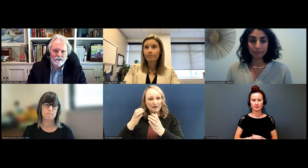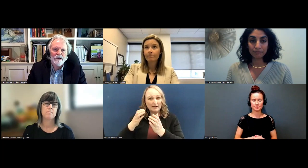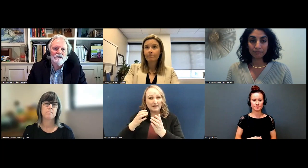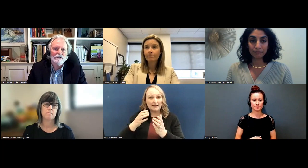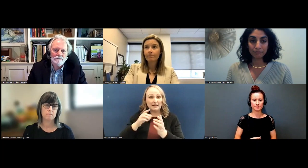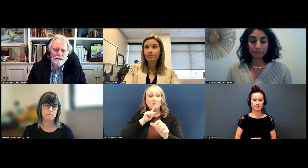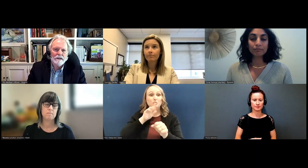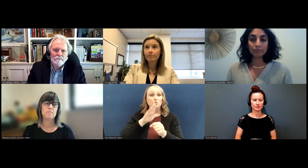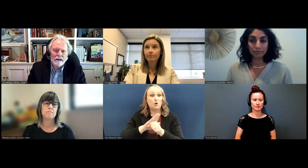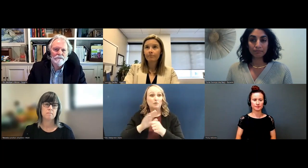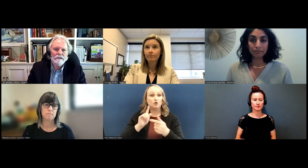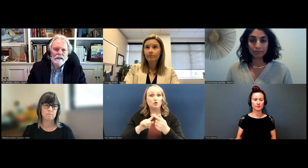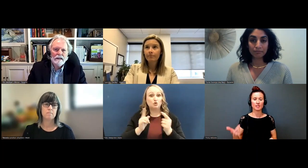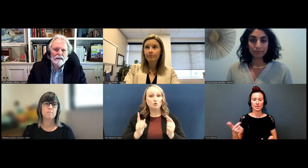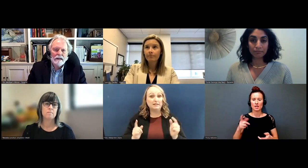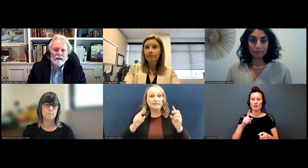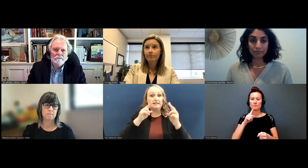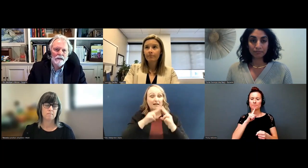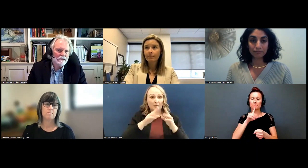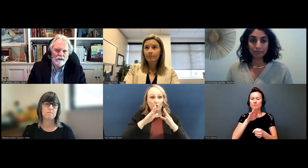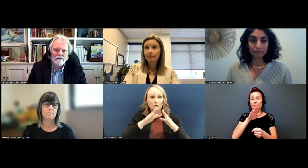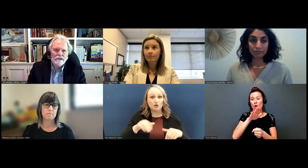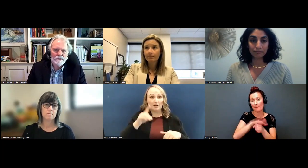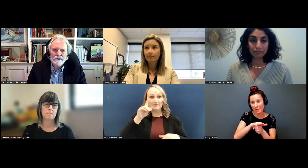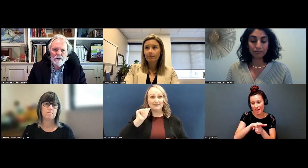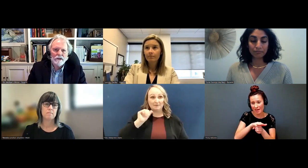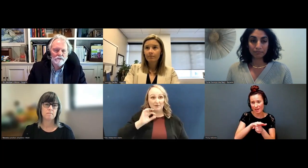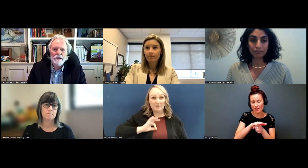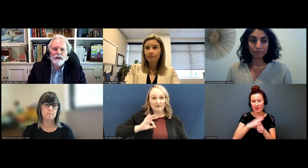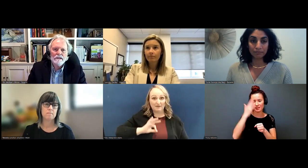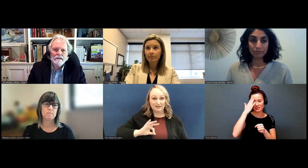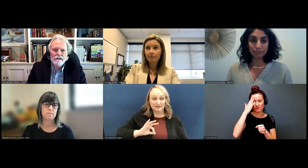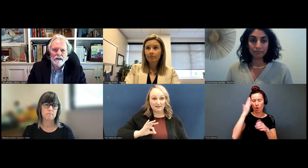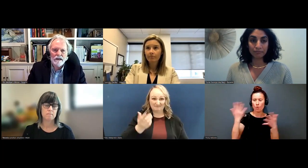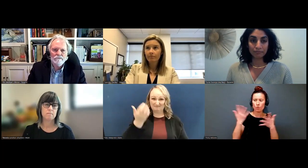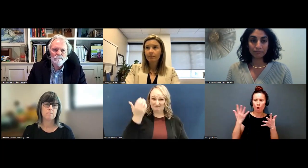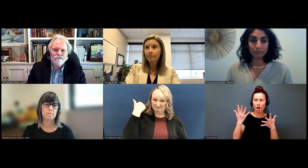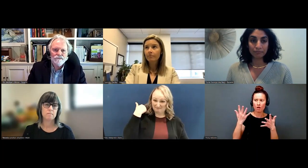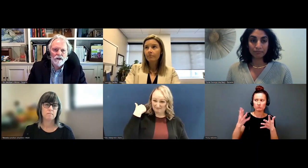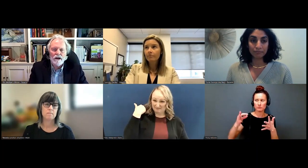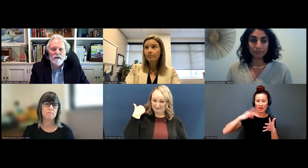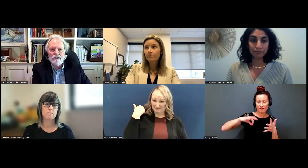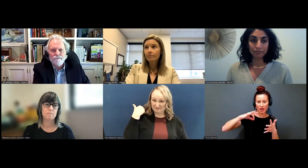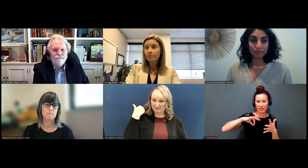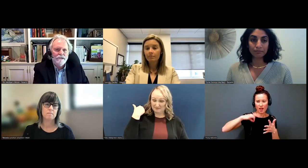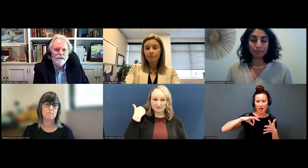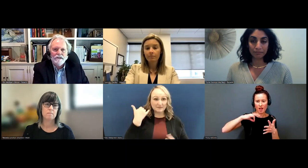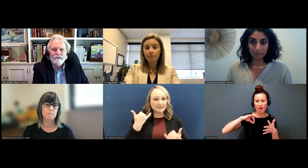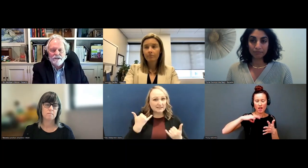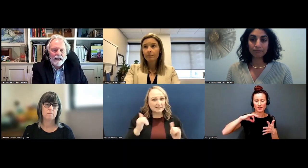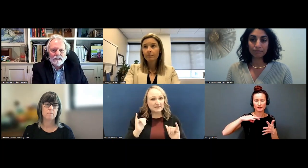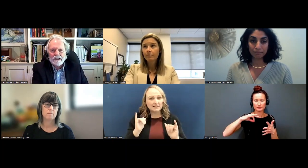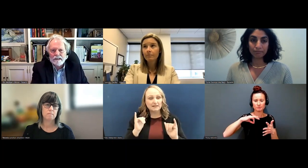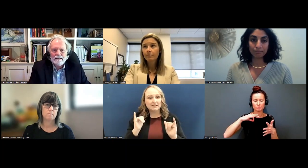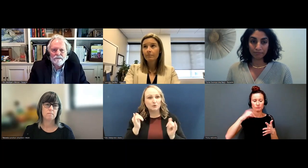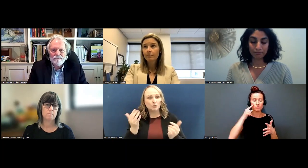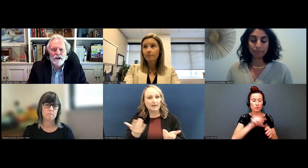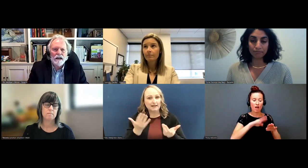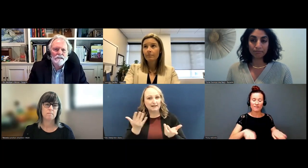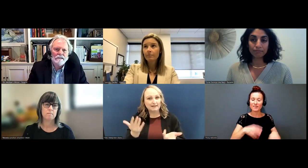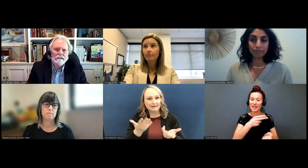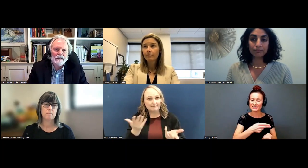the child disability benefit made several years ago has remained on the